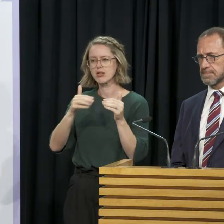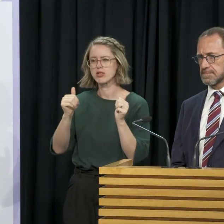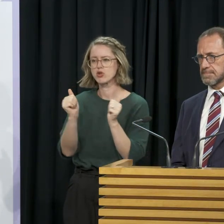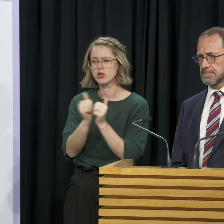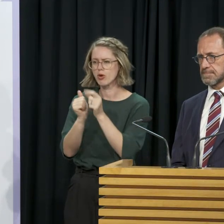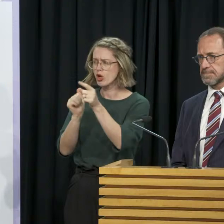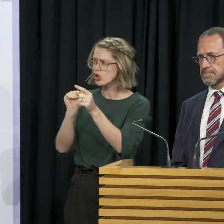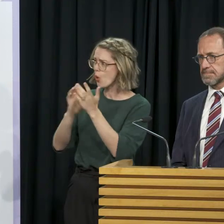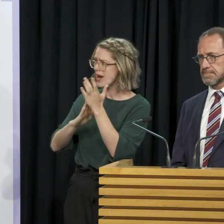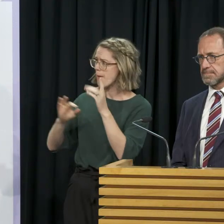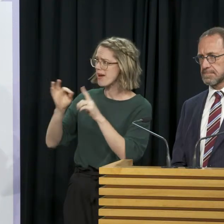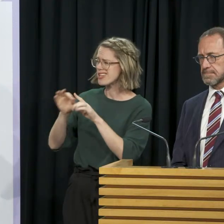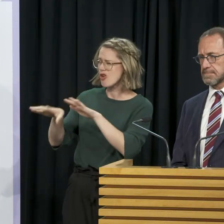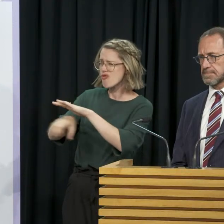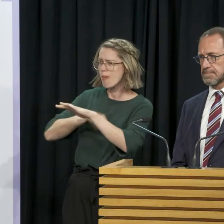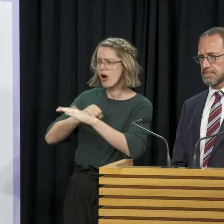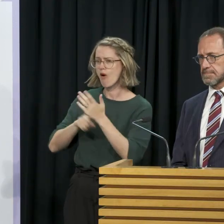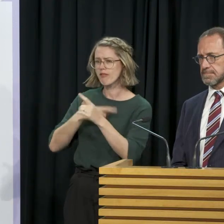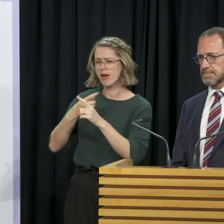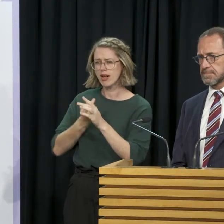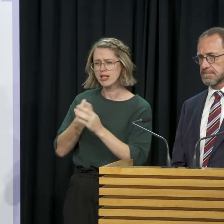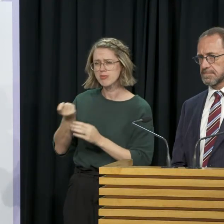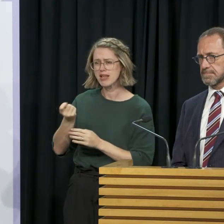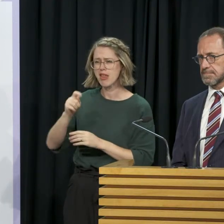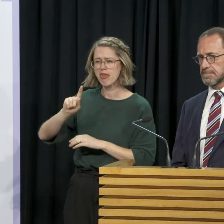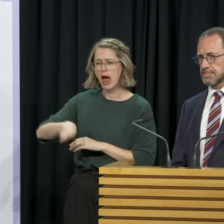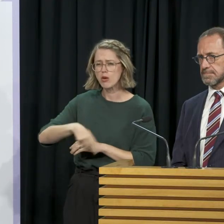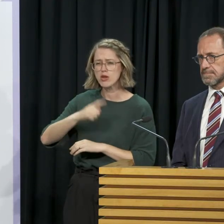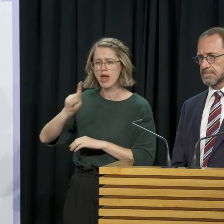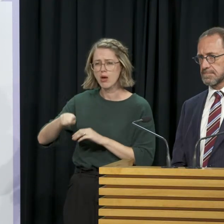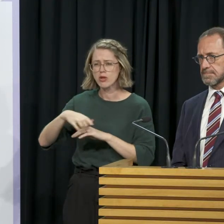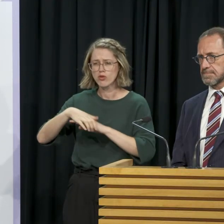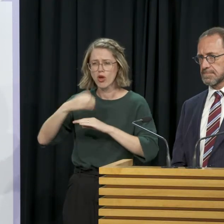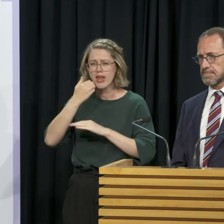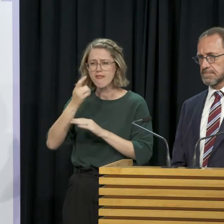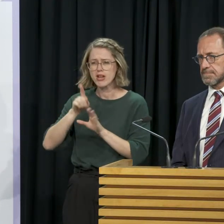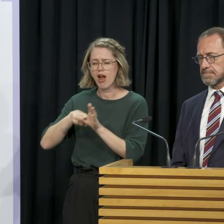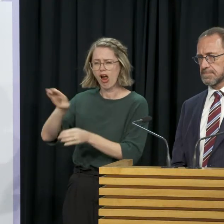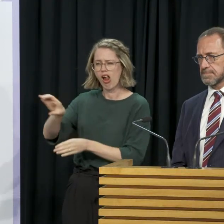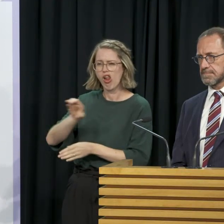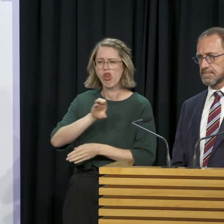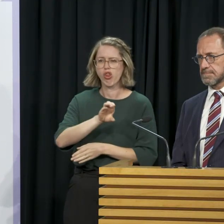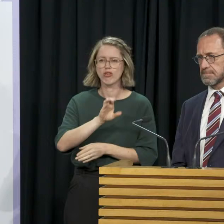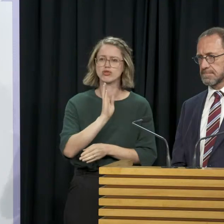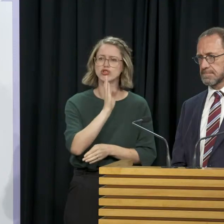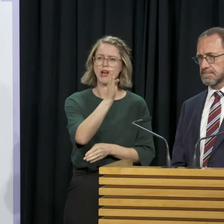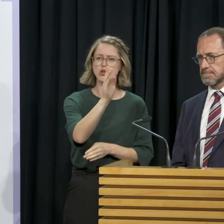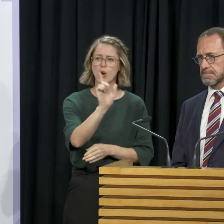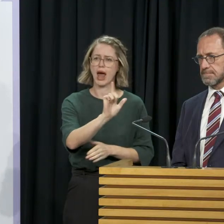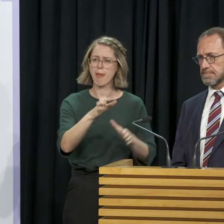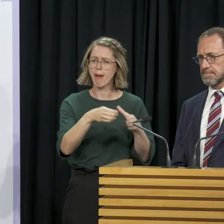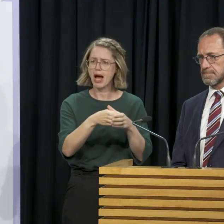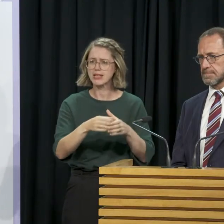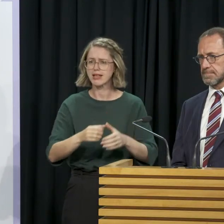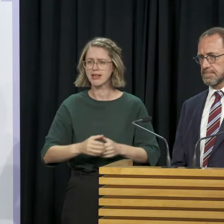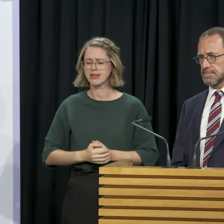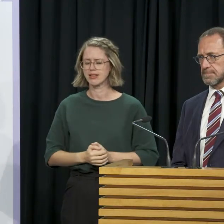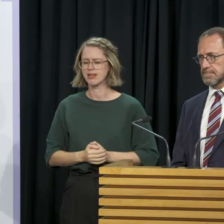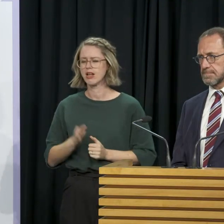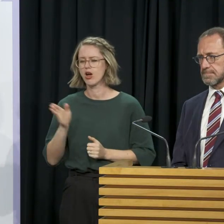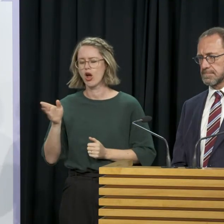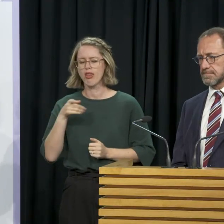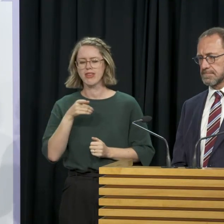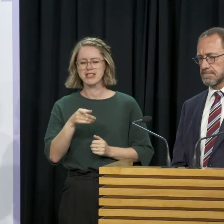But MPs ripping off taxpayers here. They're taking thousands of dollars every year and giving it straight to the Labour Party. Ultimately, this is a